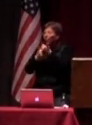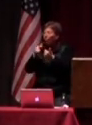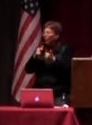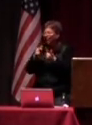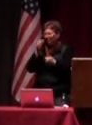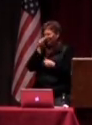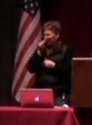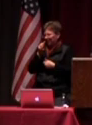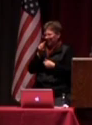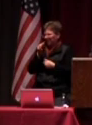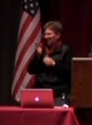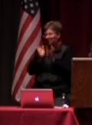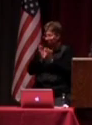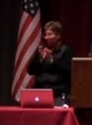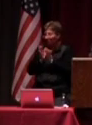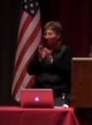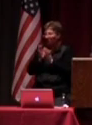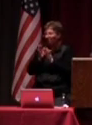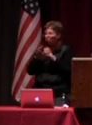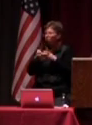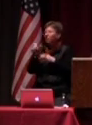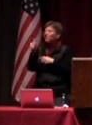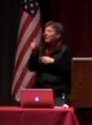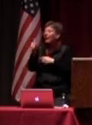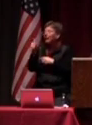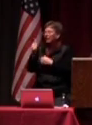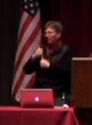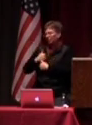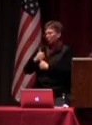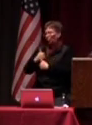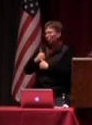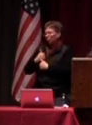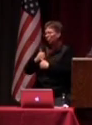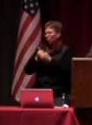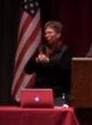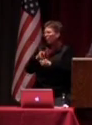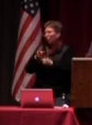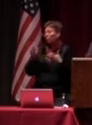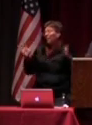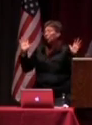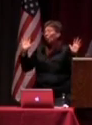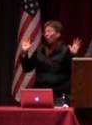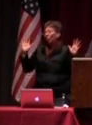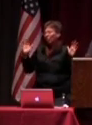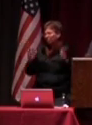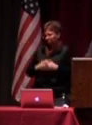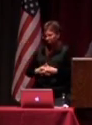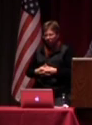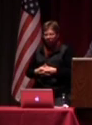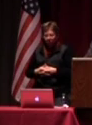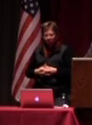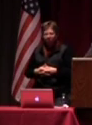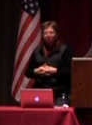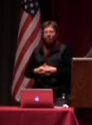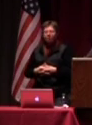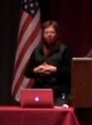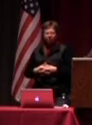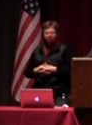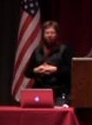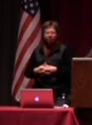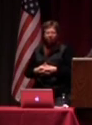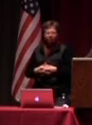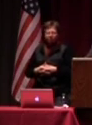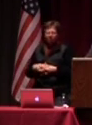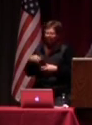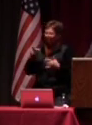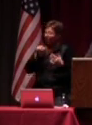French officers, loyal to the end, plus a few of their family members. Yet even here, at what was by any measure the